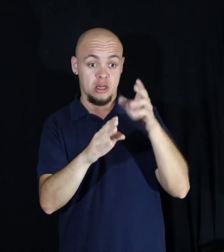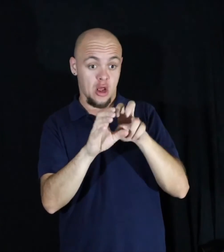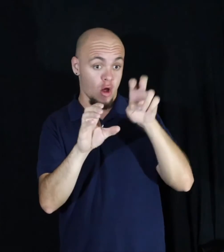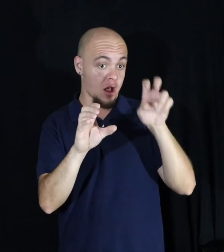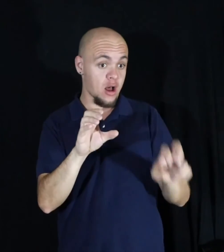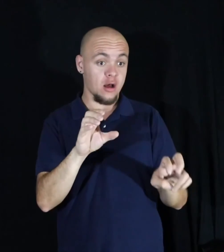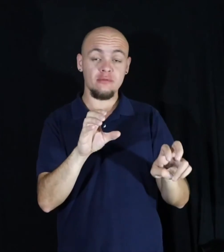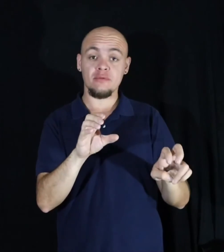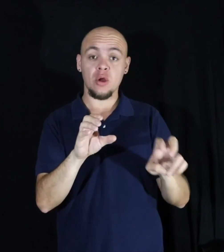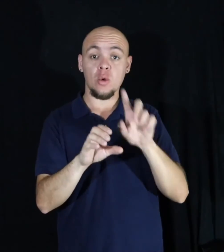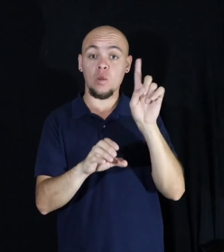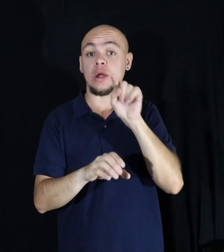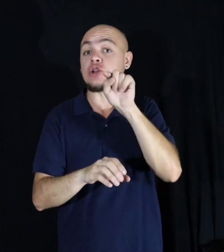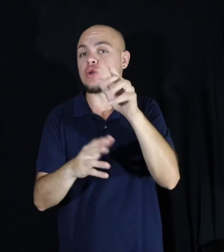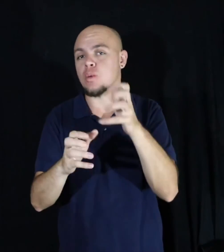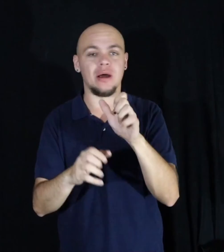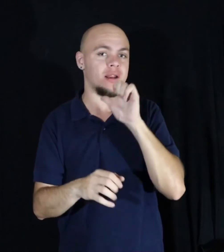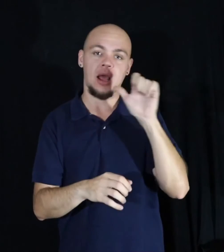someone else wants you to.